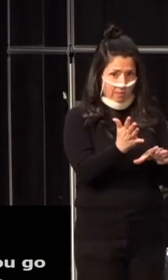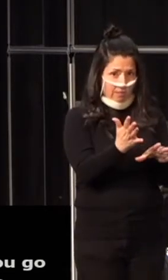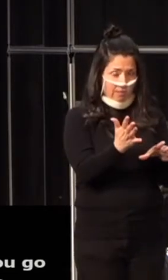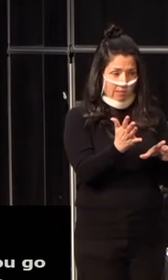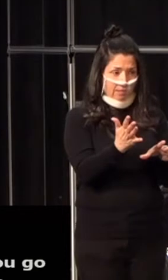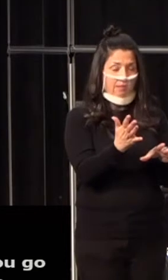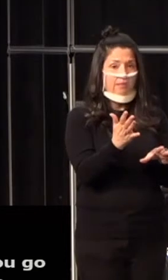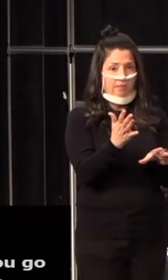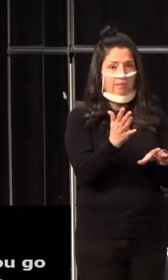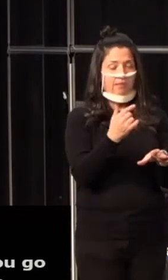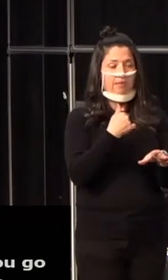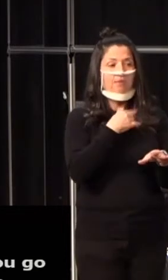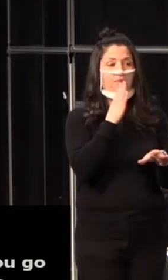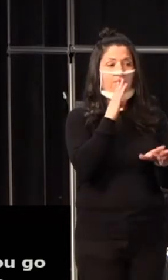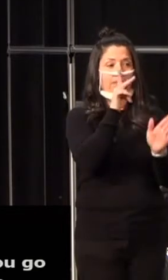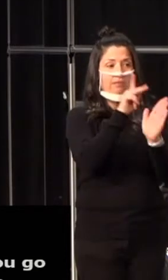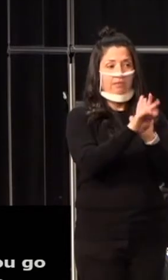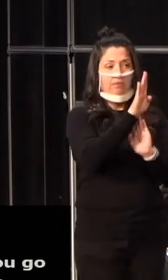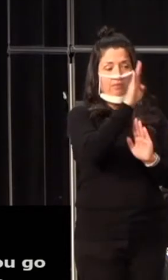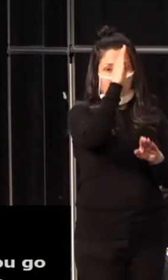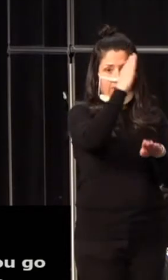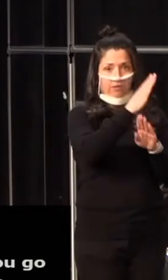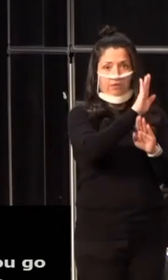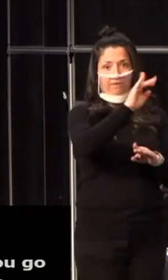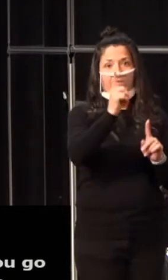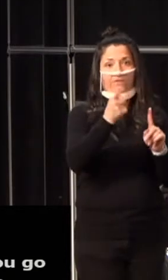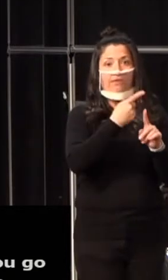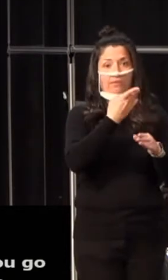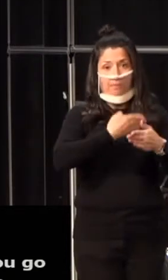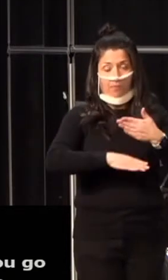I will kill your son, your firstborn.'"